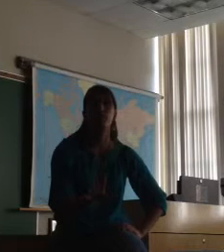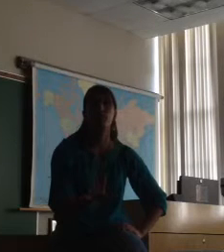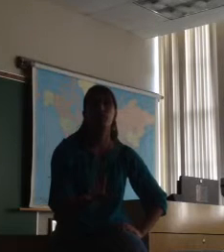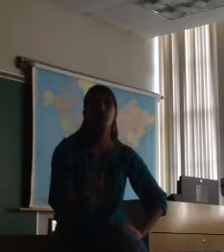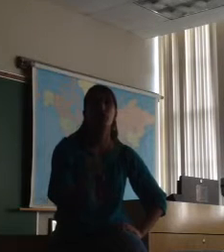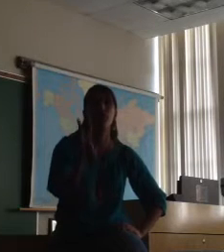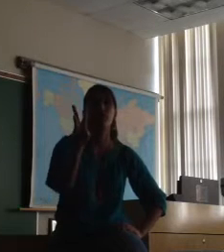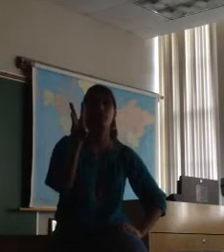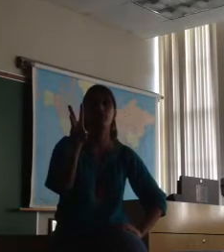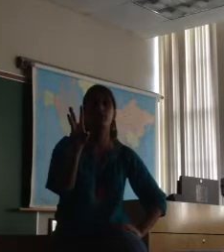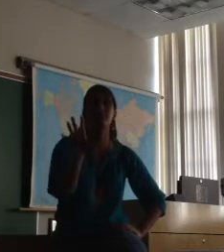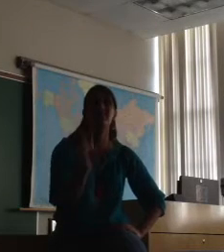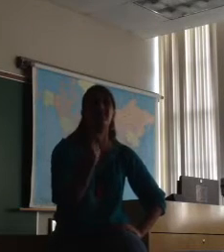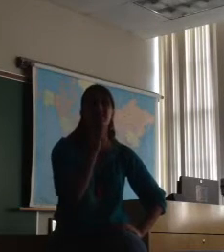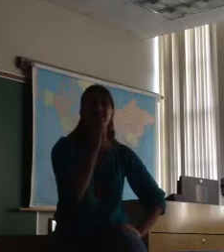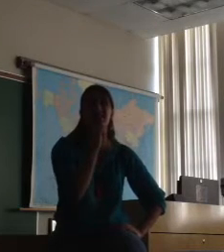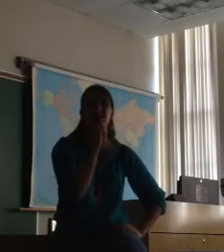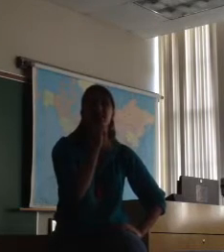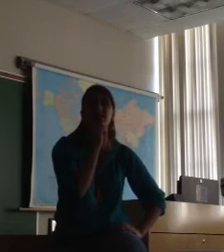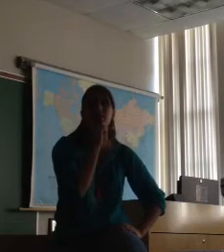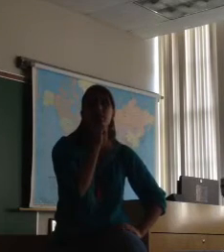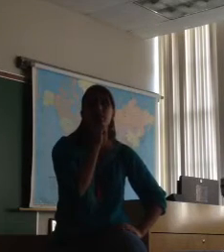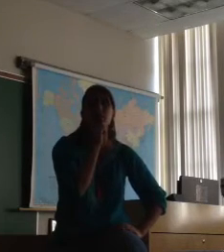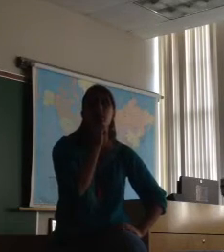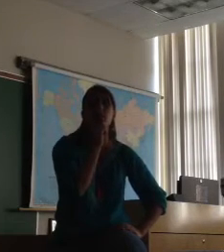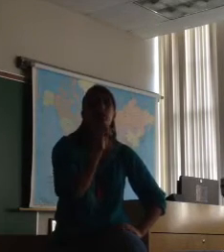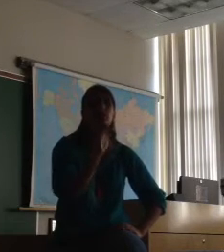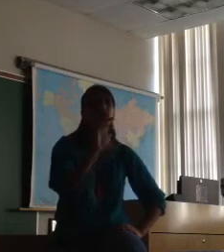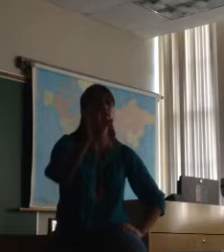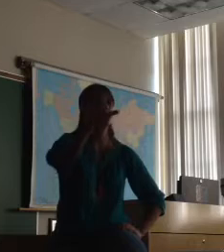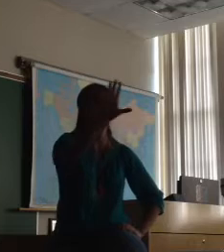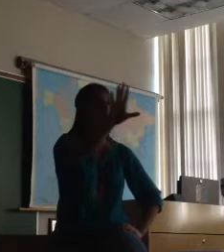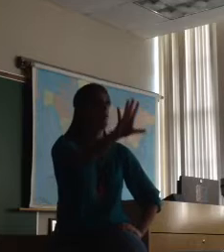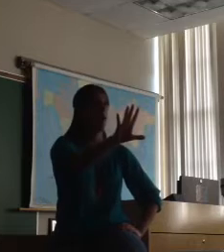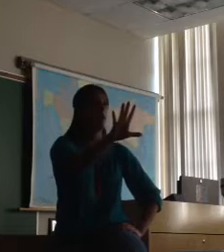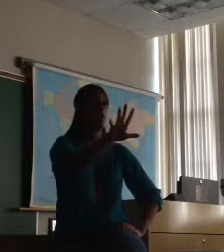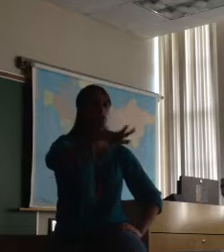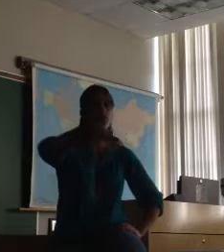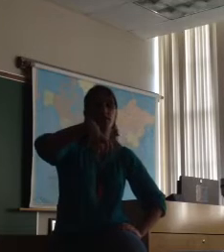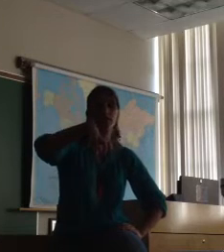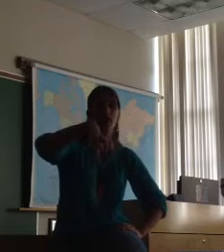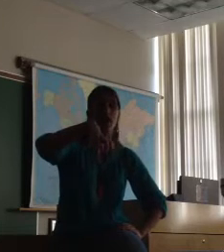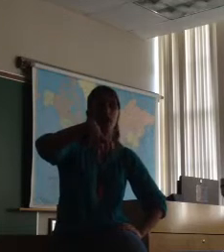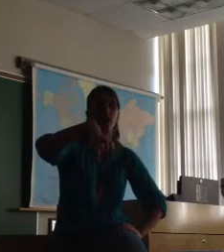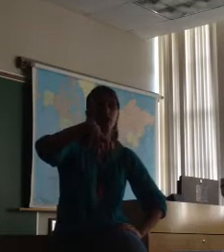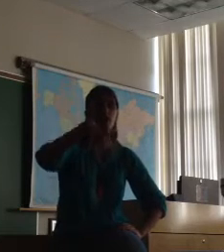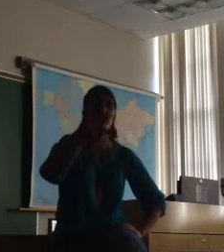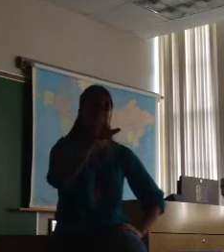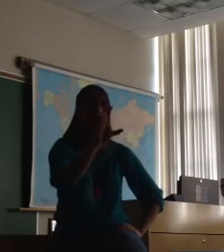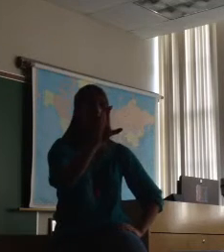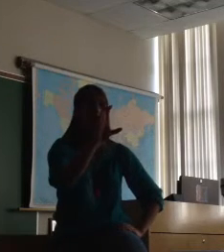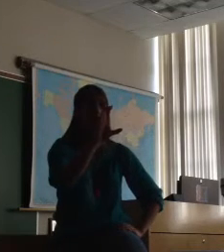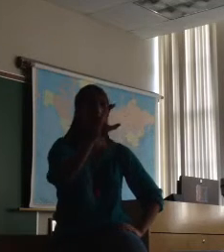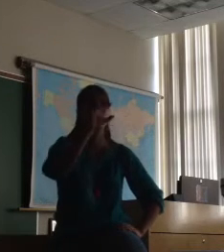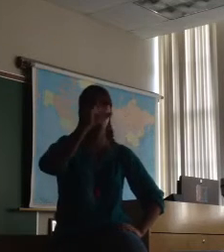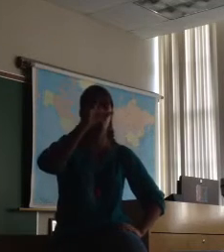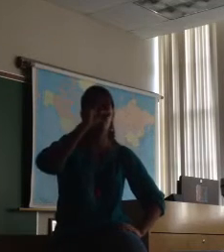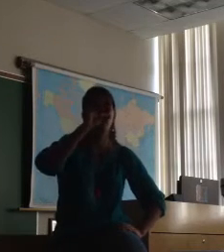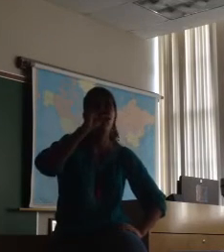you know, you had, well, that's not really a classifier. Once you get into, especially the 5, because you have this 5, you have this 5, you have